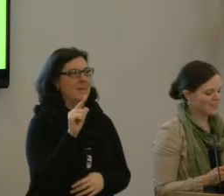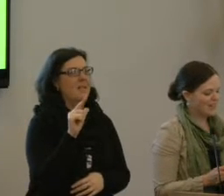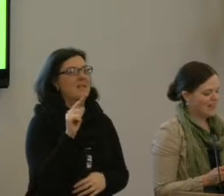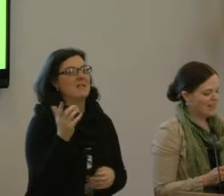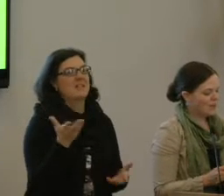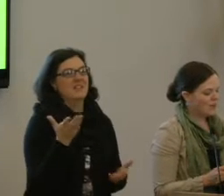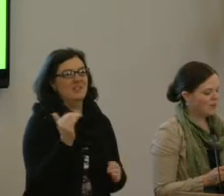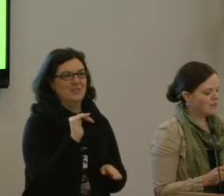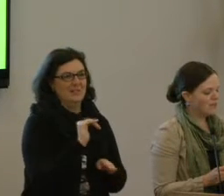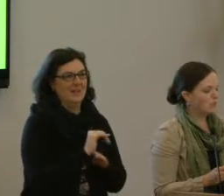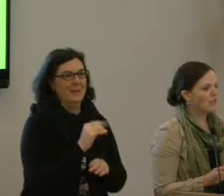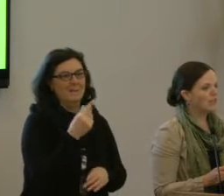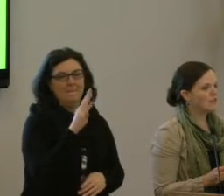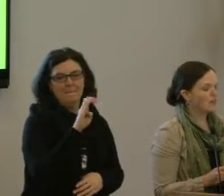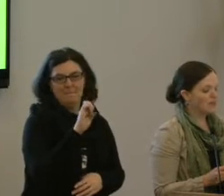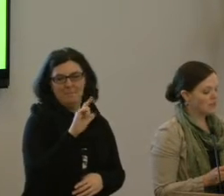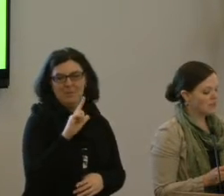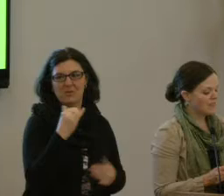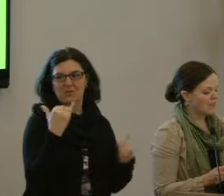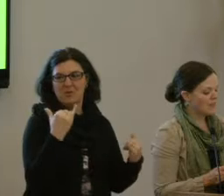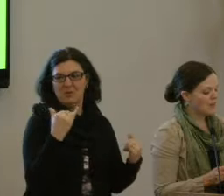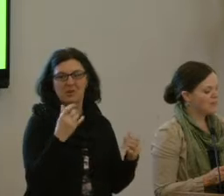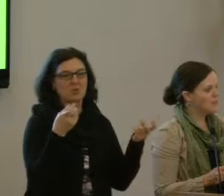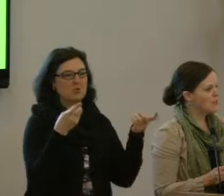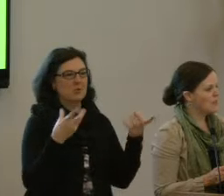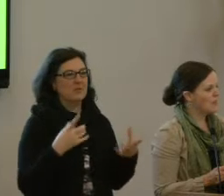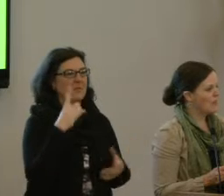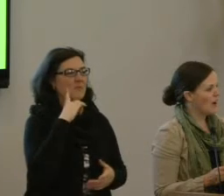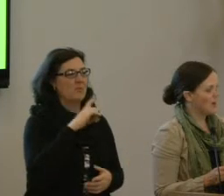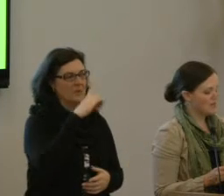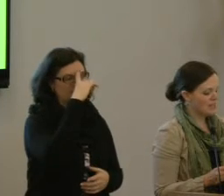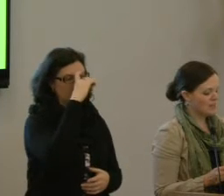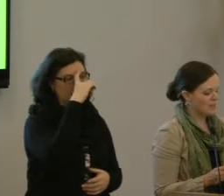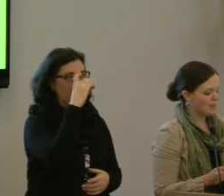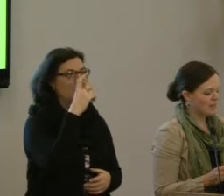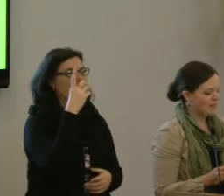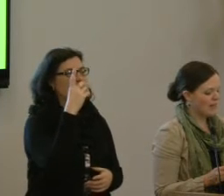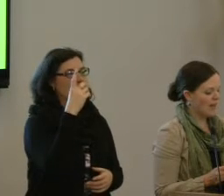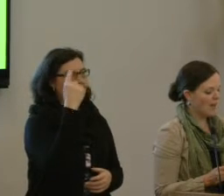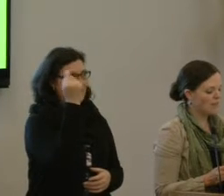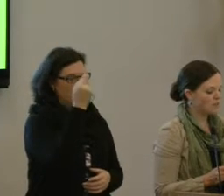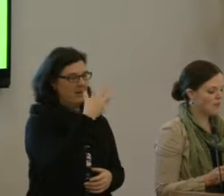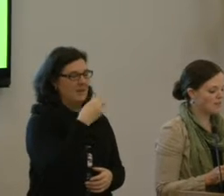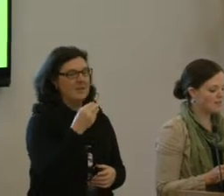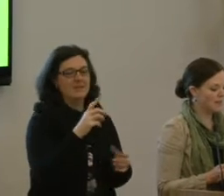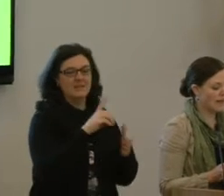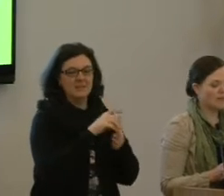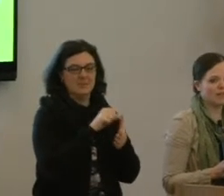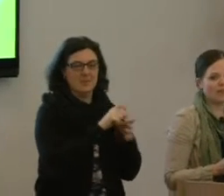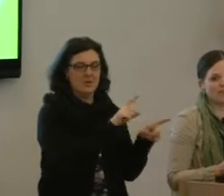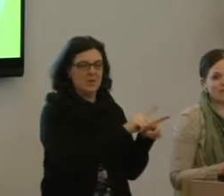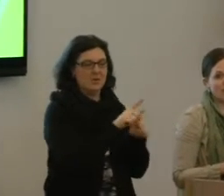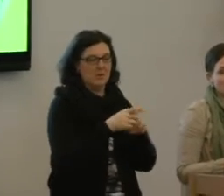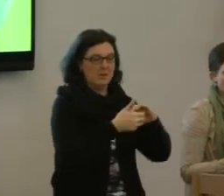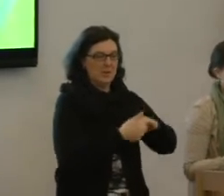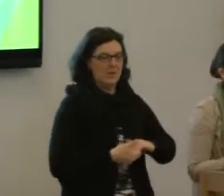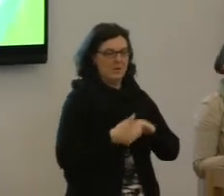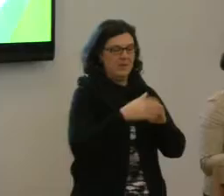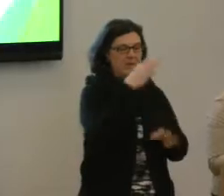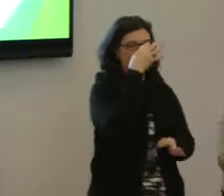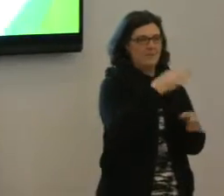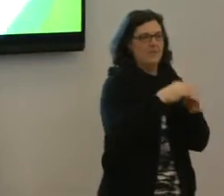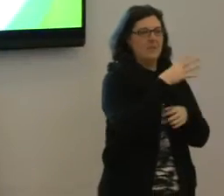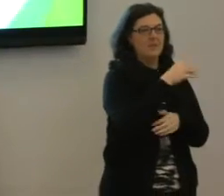us. Bill is currently the director of the Summer Institute on Theology and Disability, as well as the Collaborative on Faith